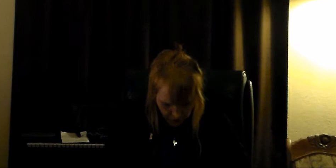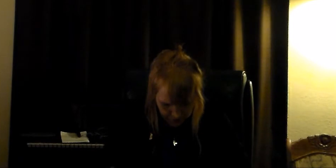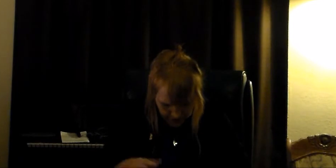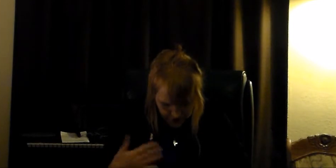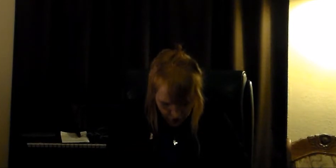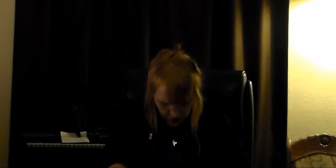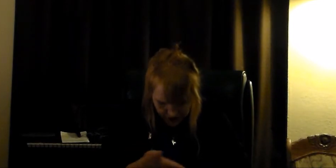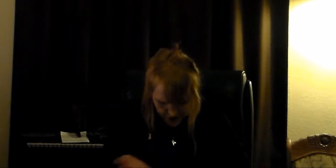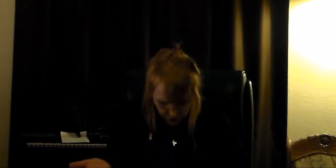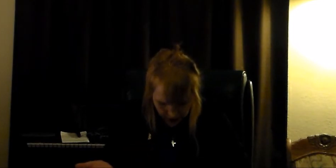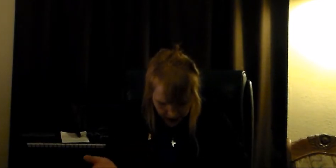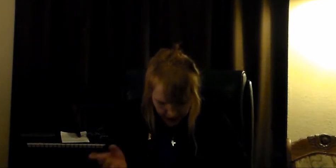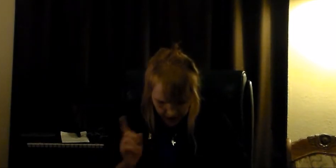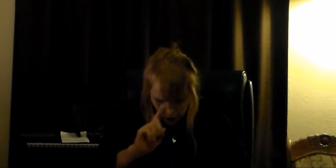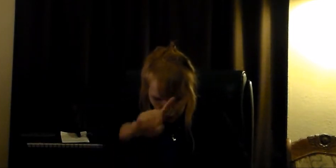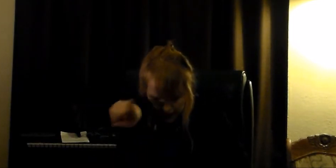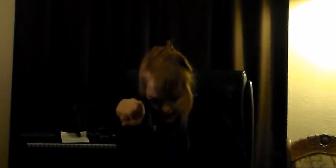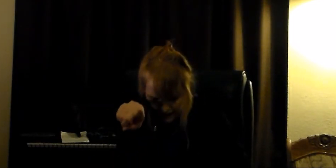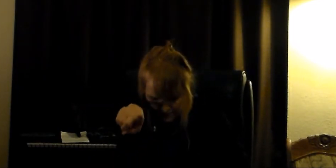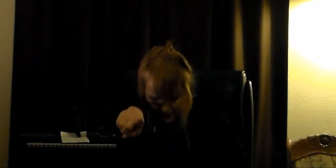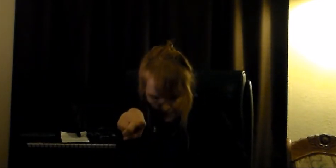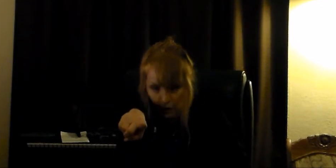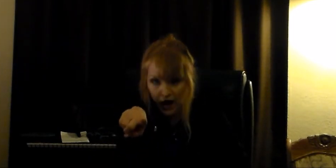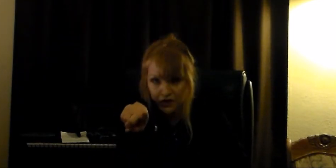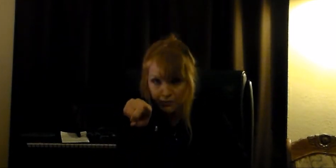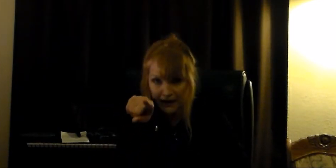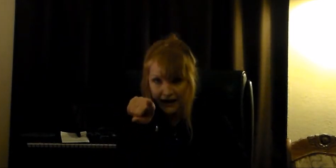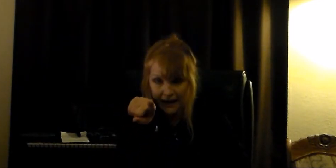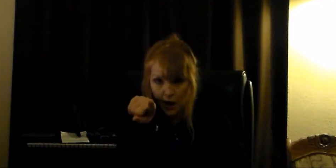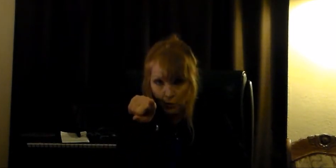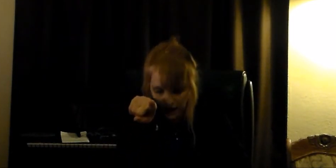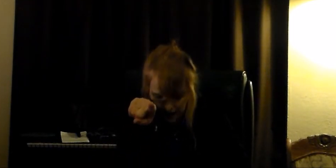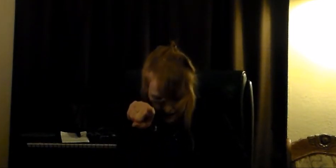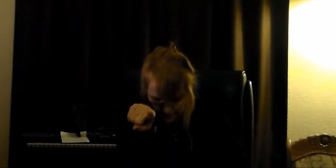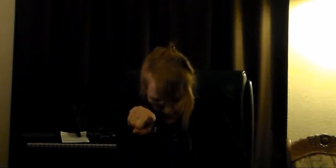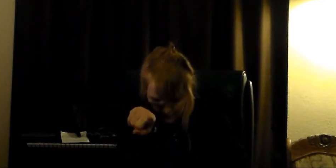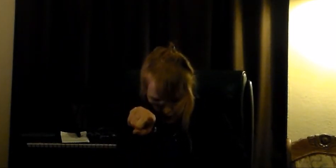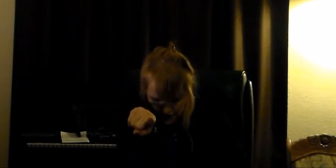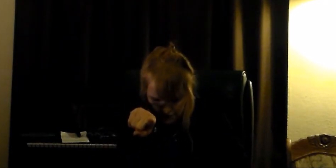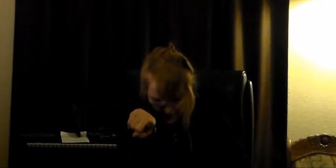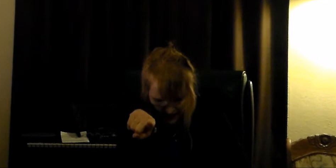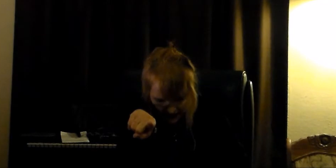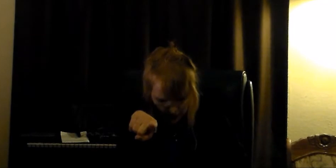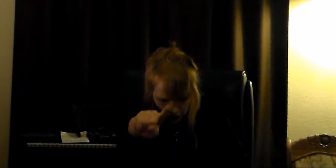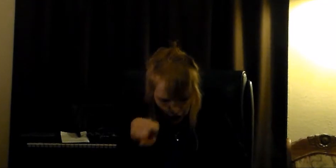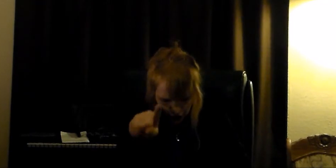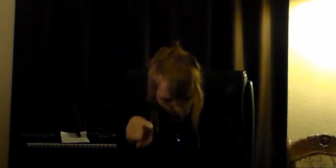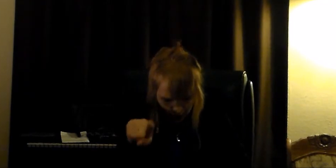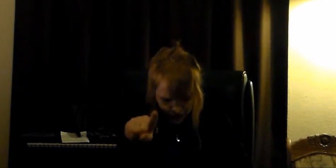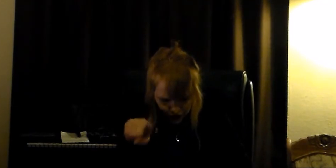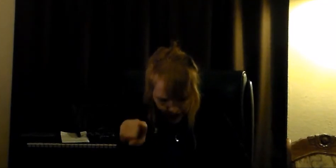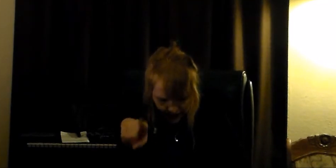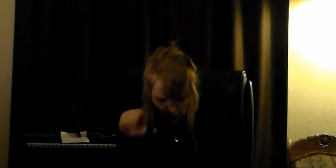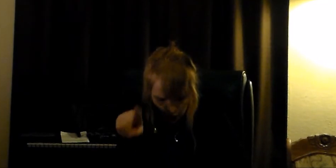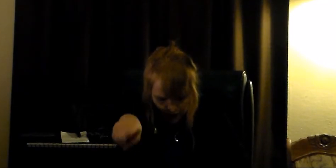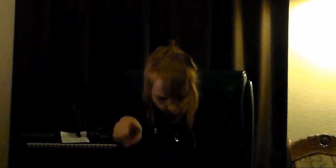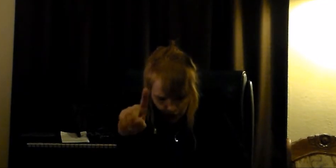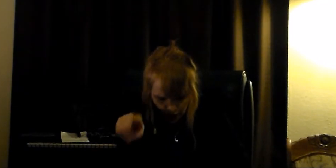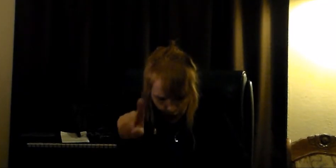will be destroyed in this way, what kind of people ought you be? What kind of people ought you be? You ought to live holy,